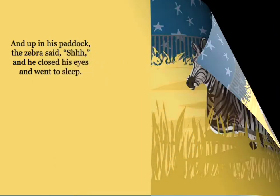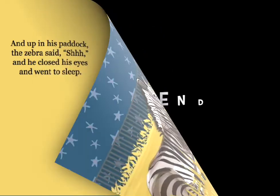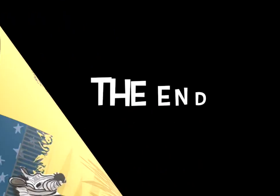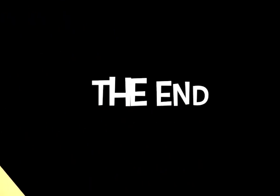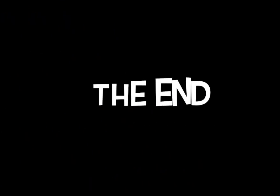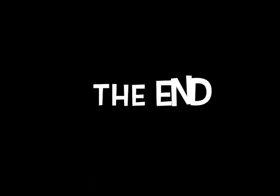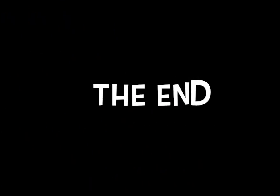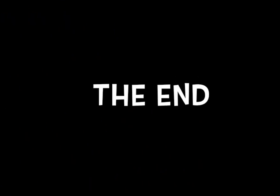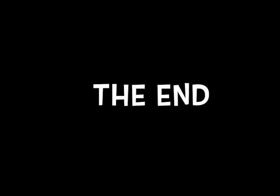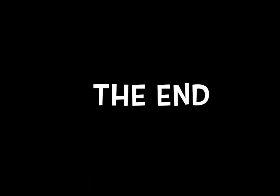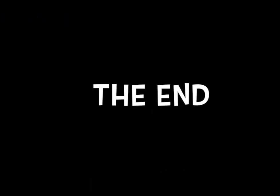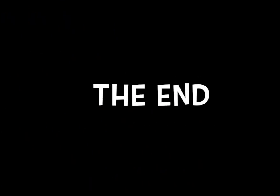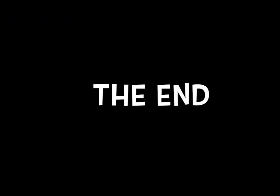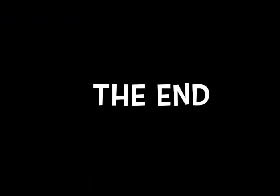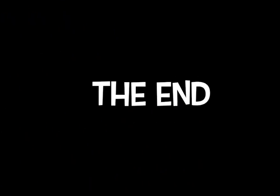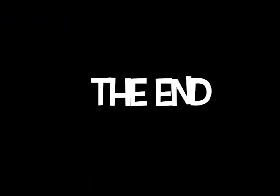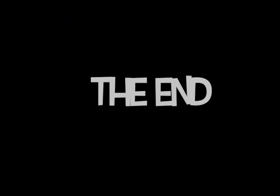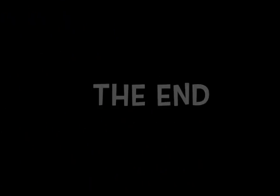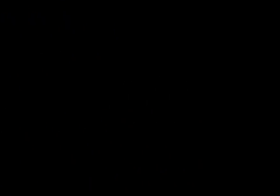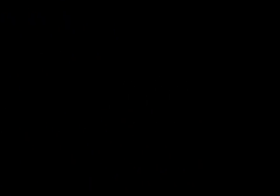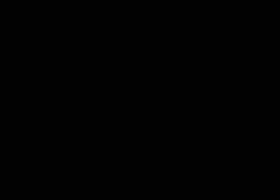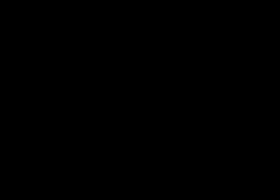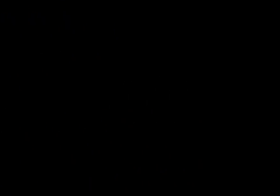It's after of the theagem would sleep, Thebruary times whenever the The